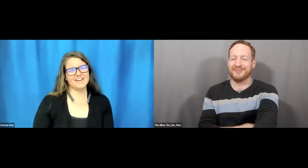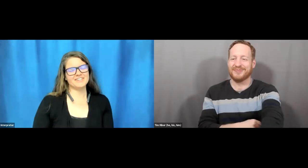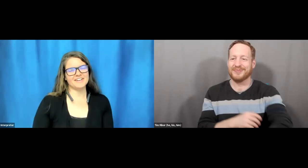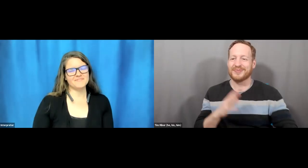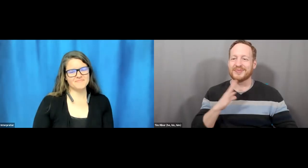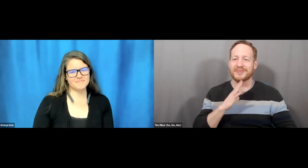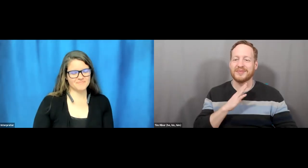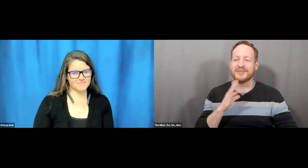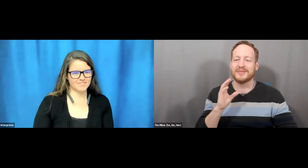Okay.